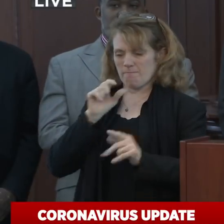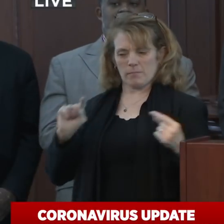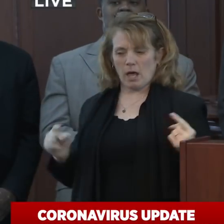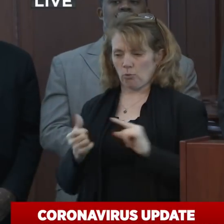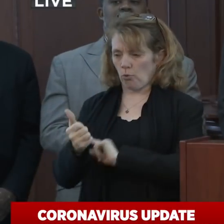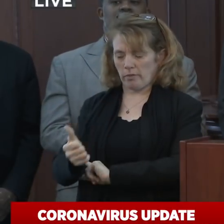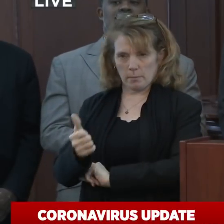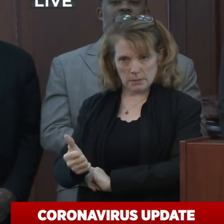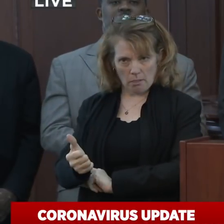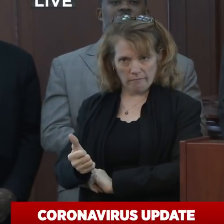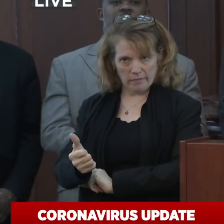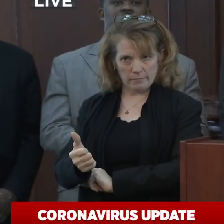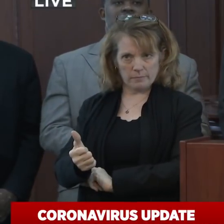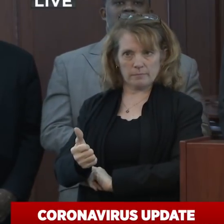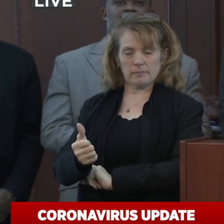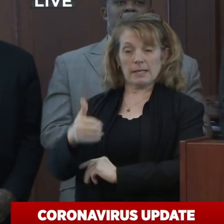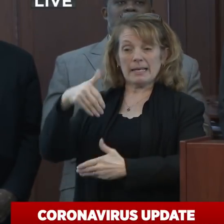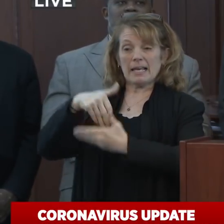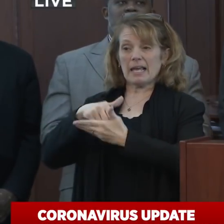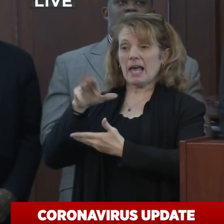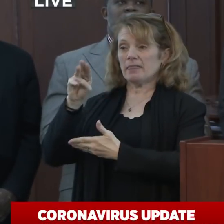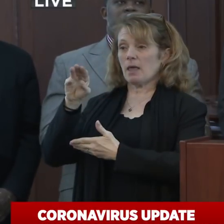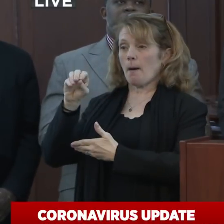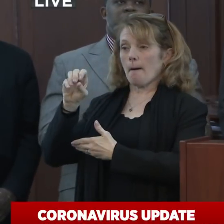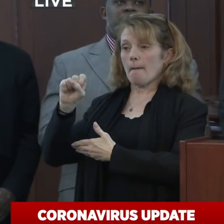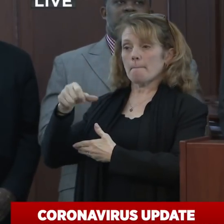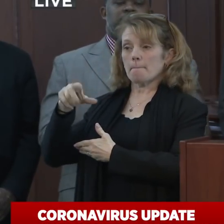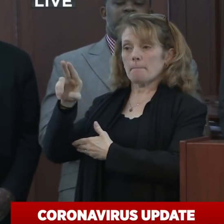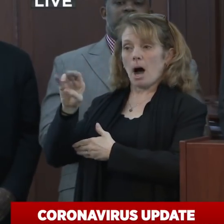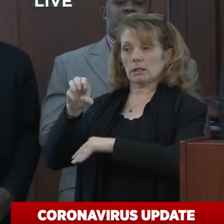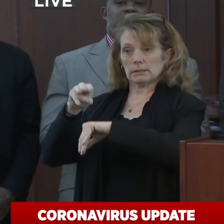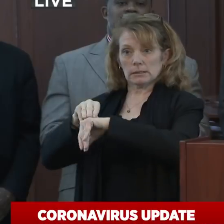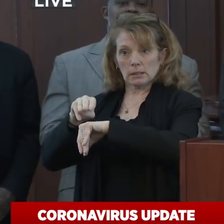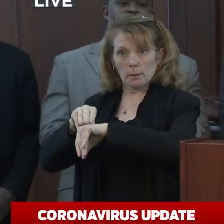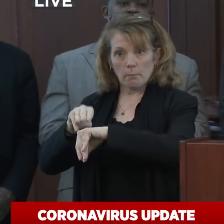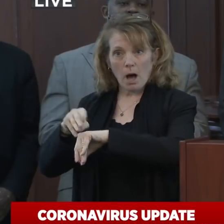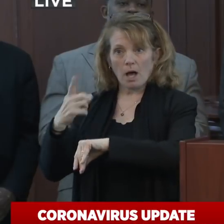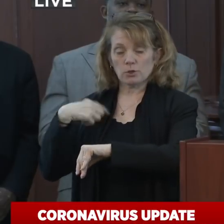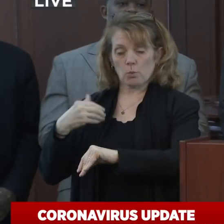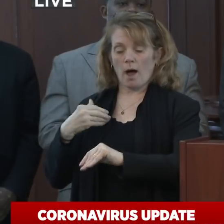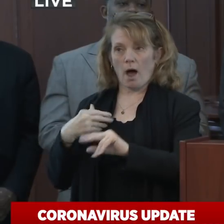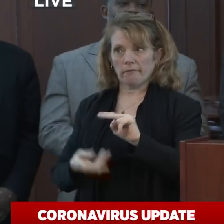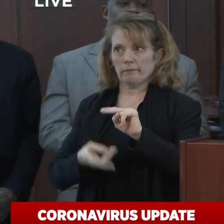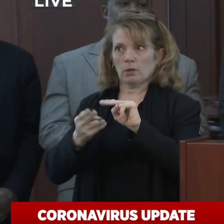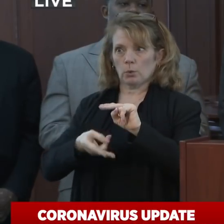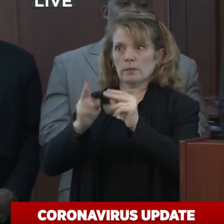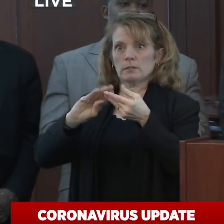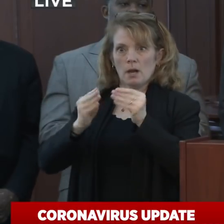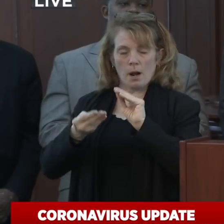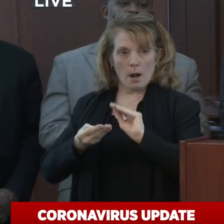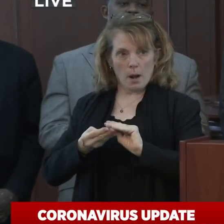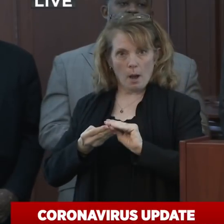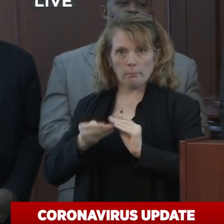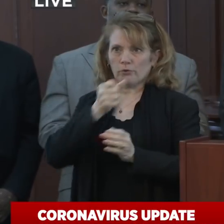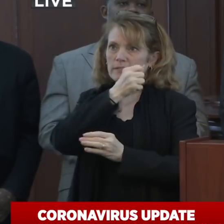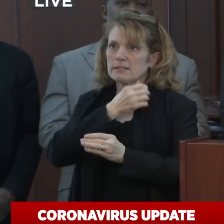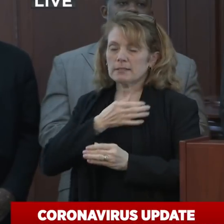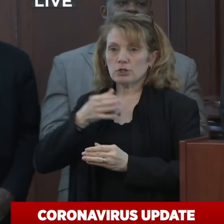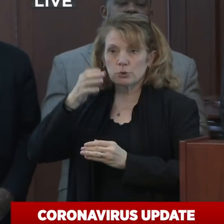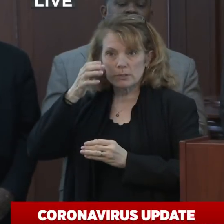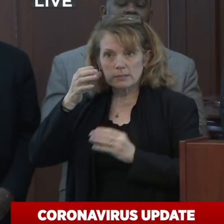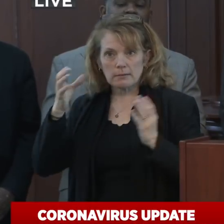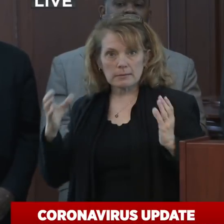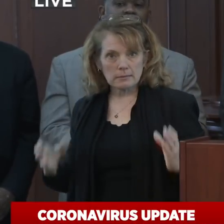way. In the mosque, we have an increasing number, like other congregation, of our seniors who come